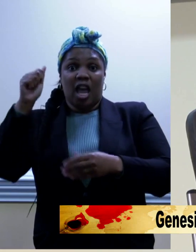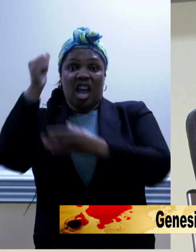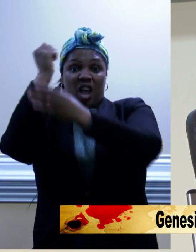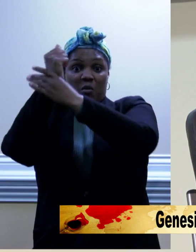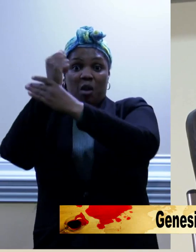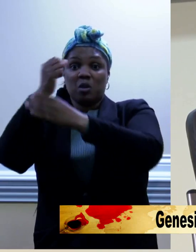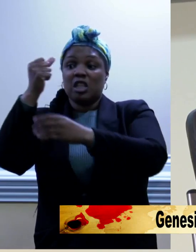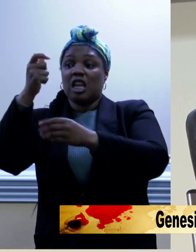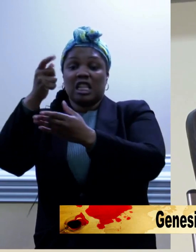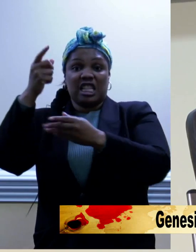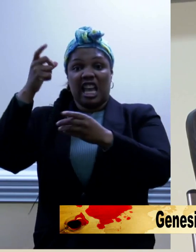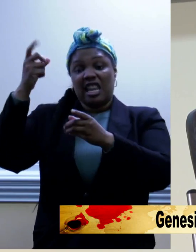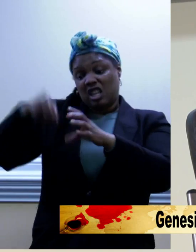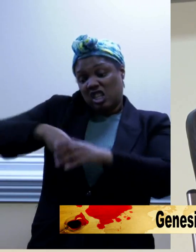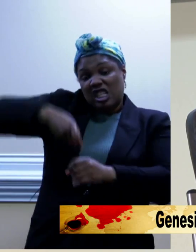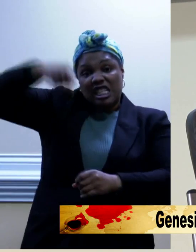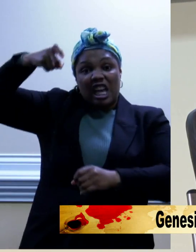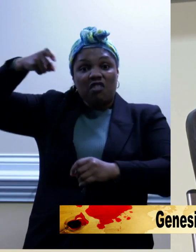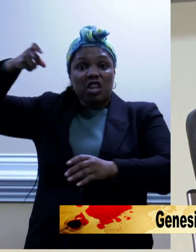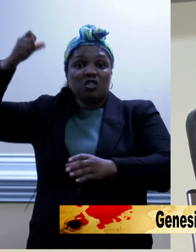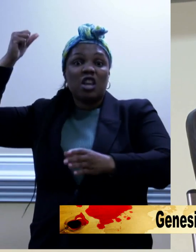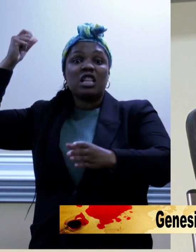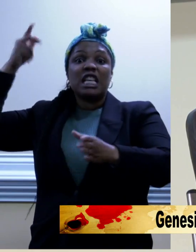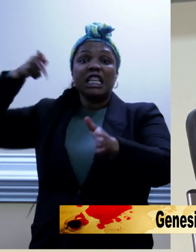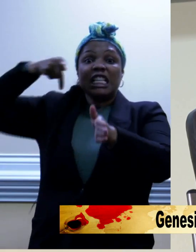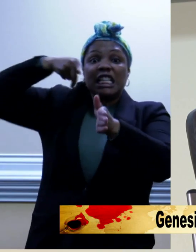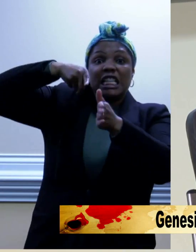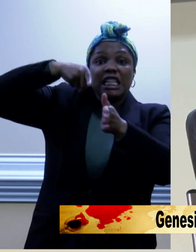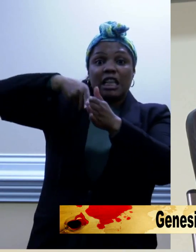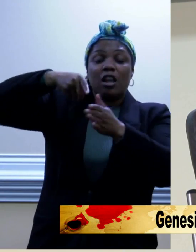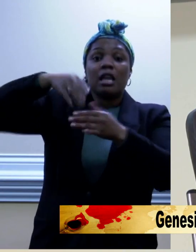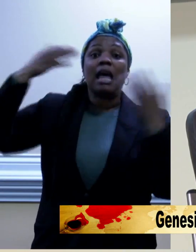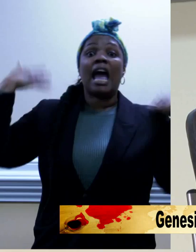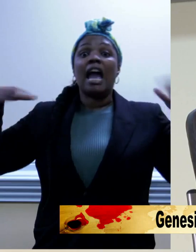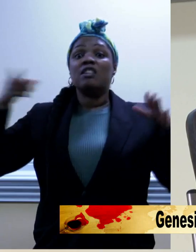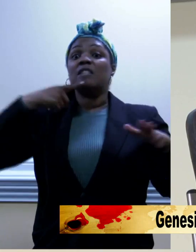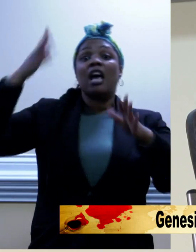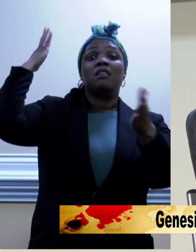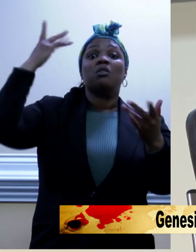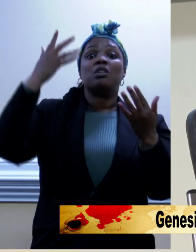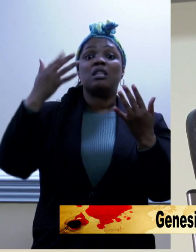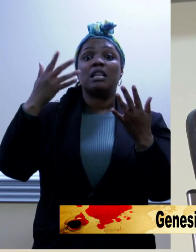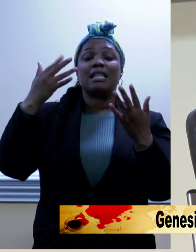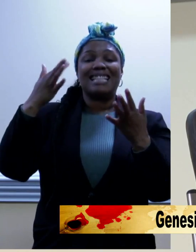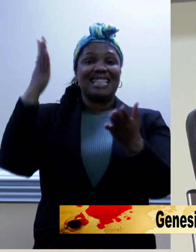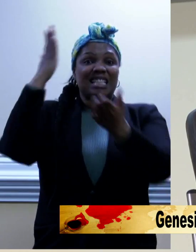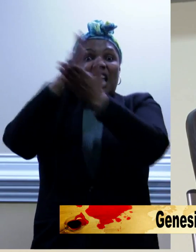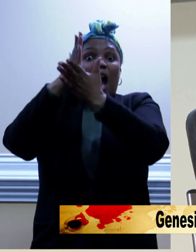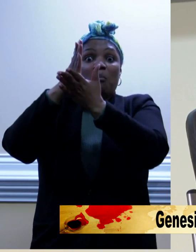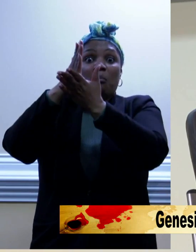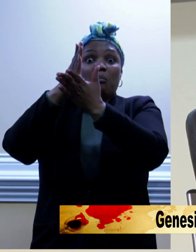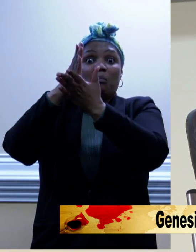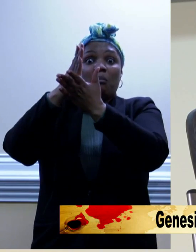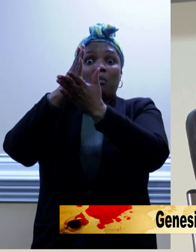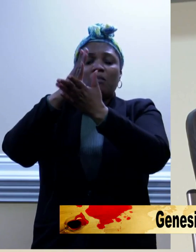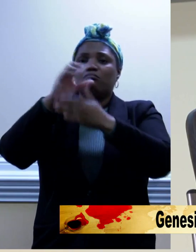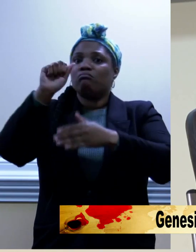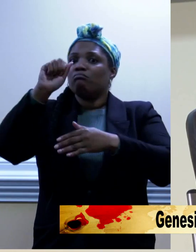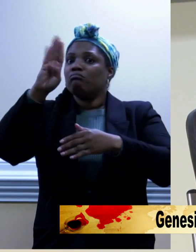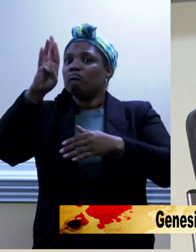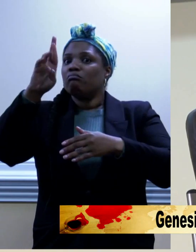the knife to slay his son. Go ahead. And the angel of the Lord called unto him out of heaven and said,